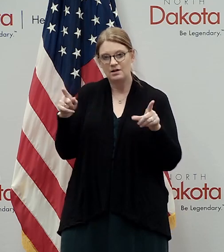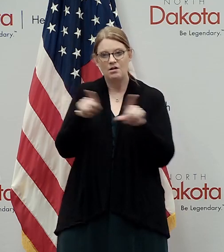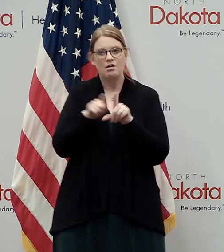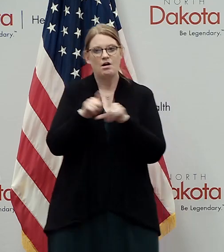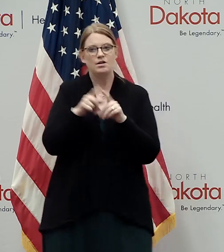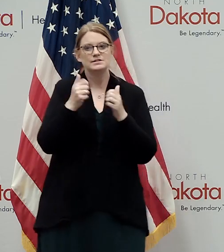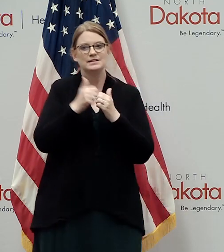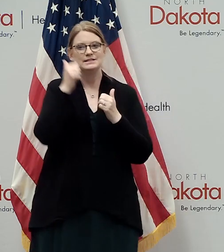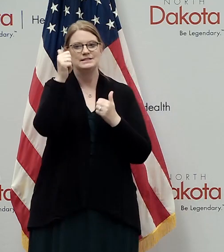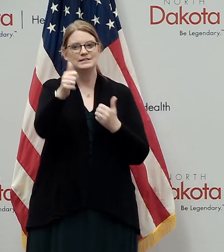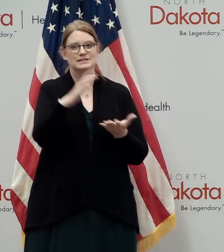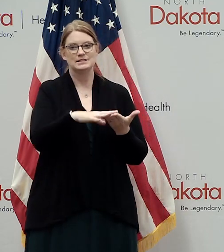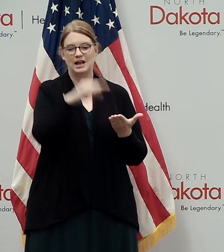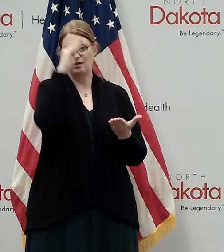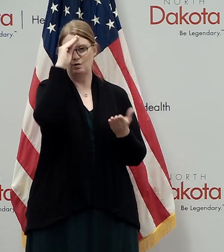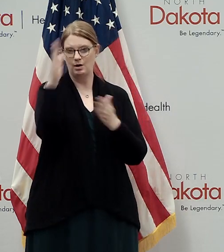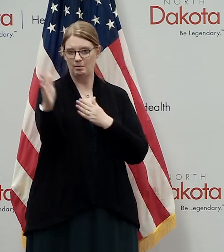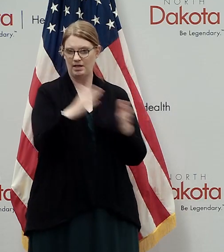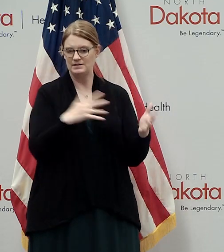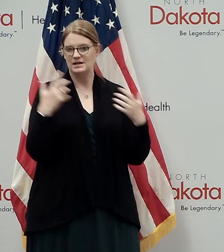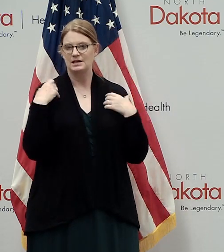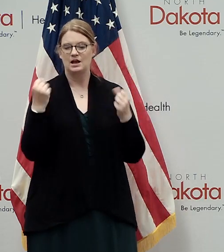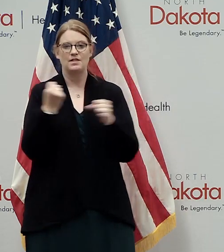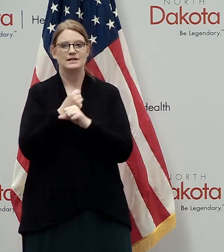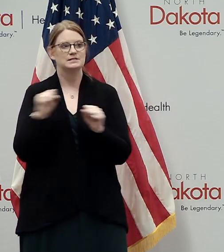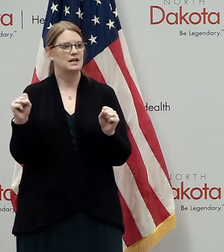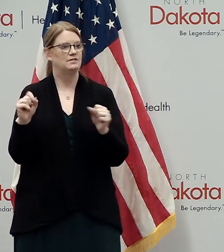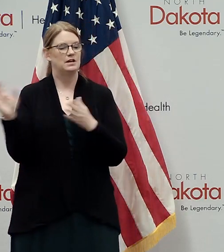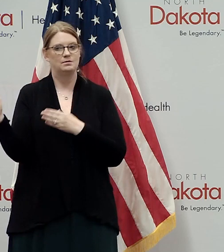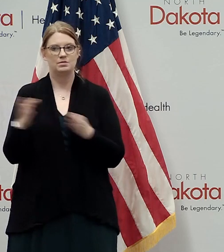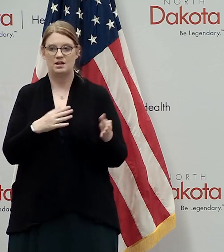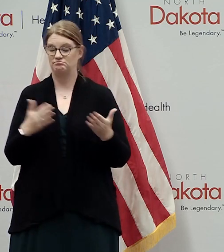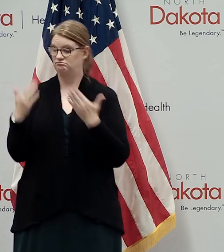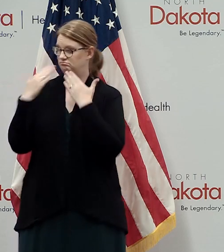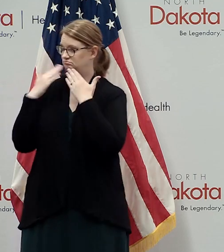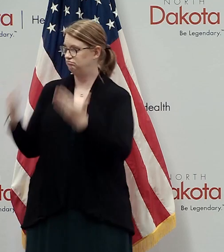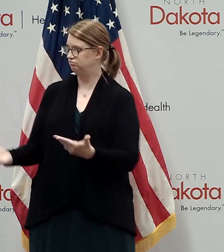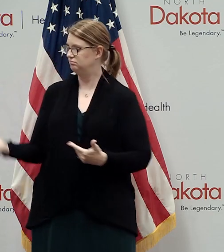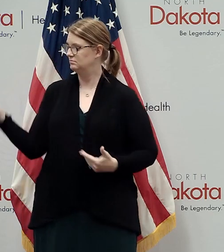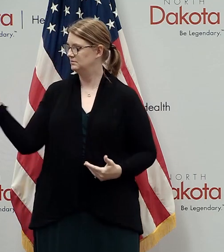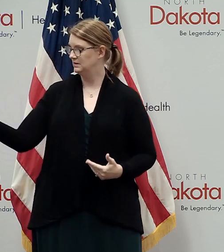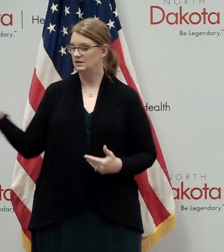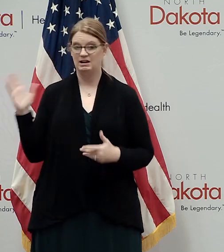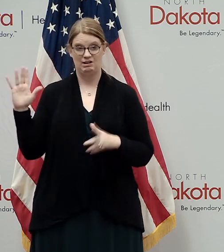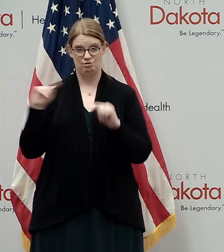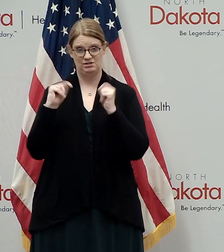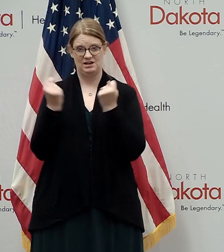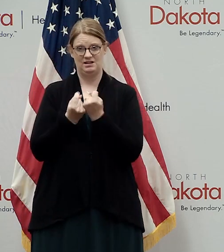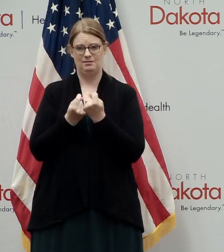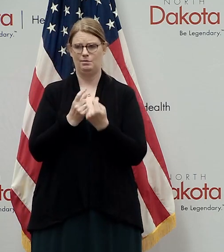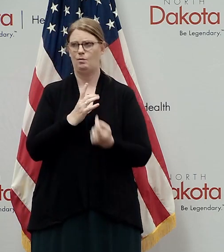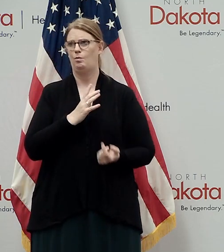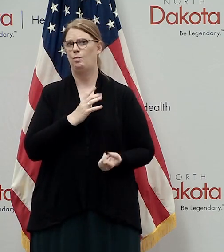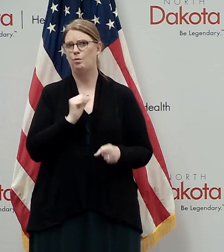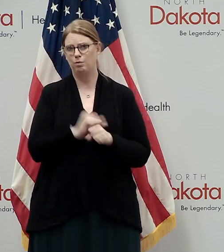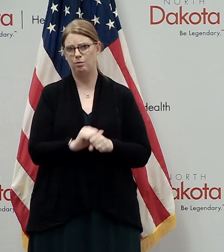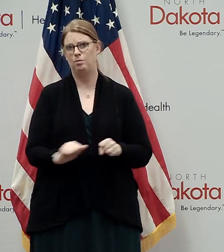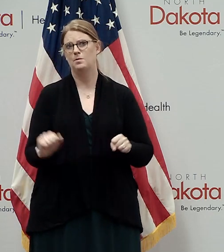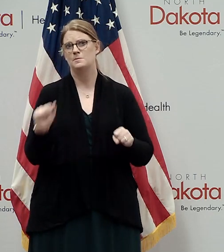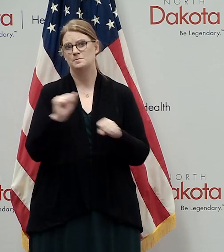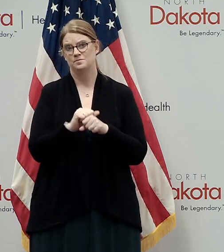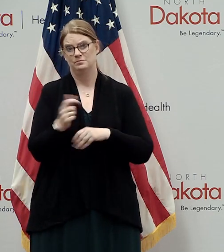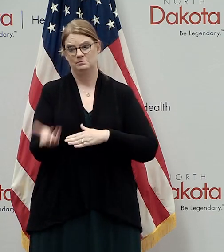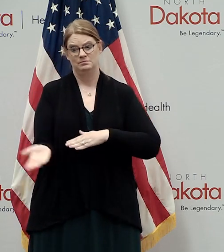learning plans, the health and safety plans, and of course, again, deep gratitude to Superintendent Baesler and her team. They've been working tirelessly and